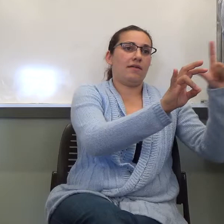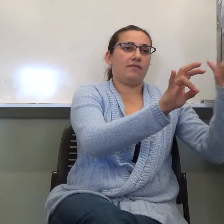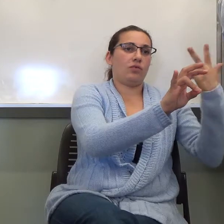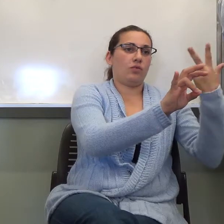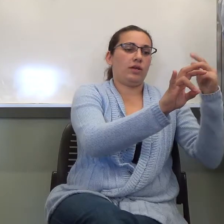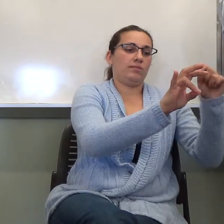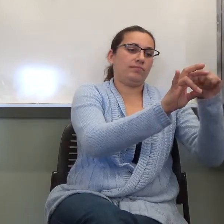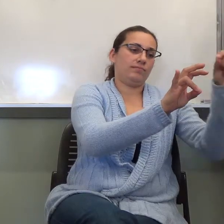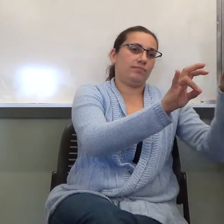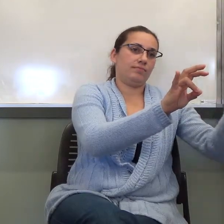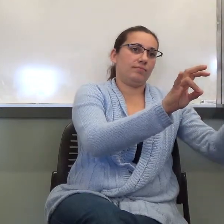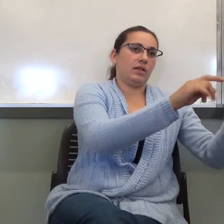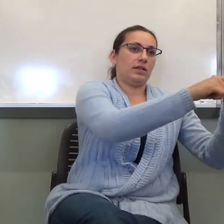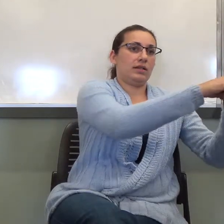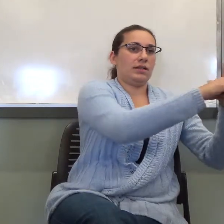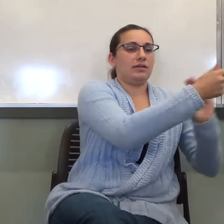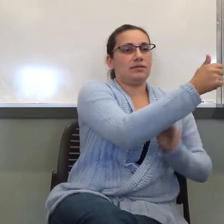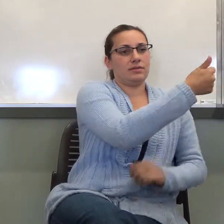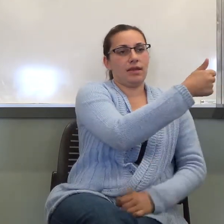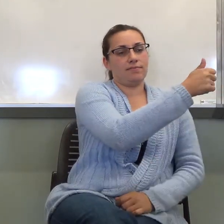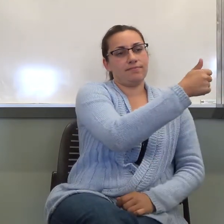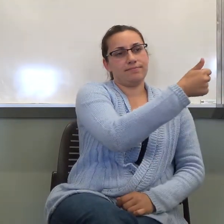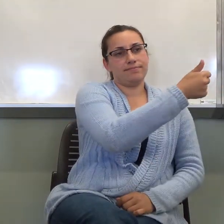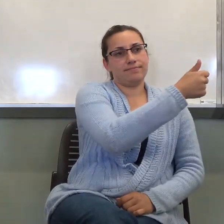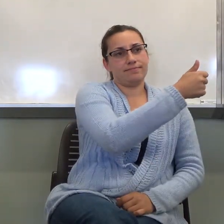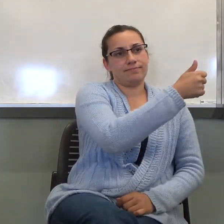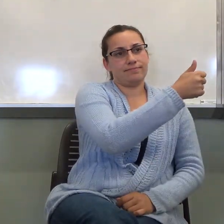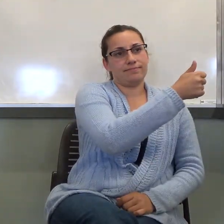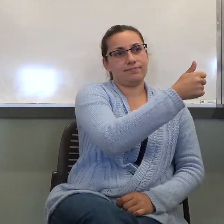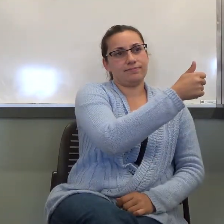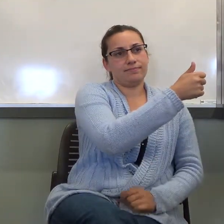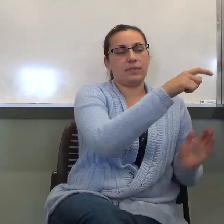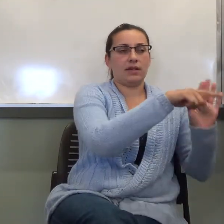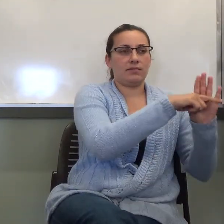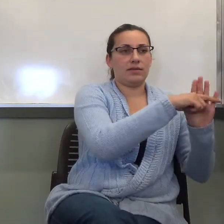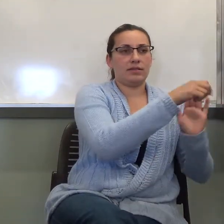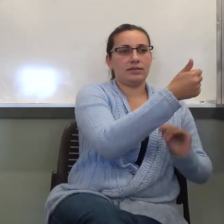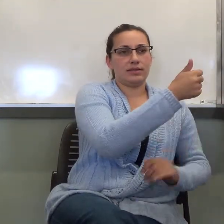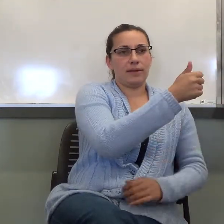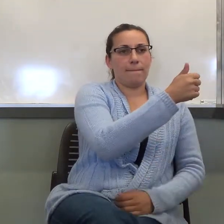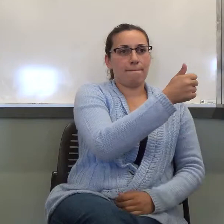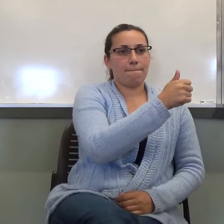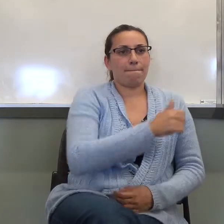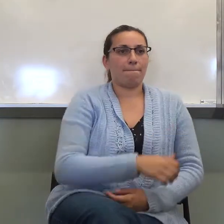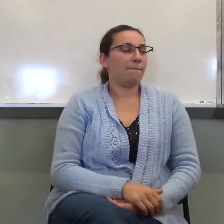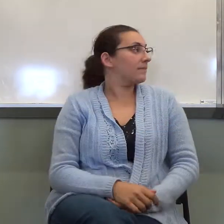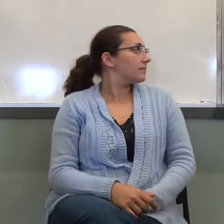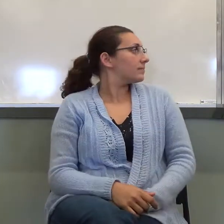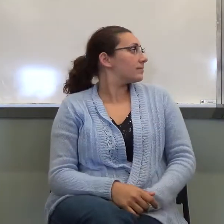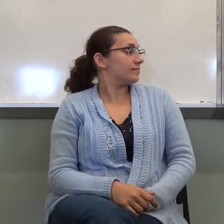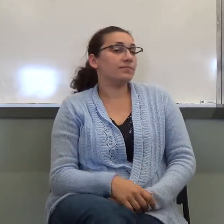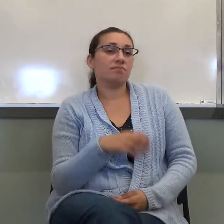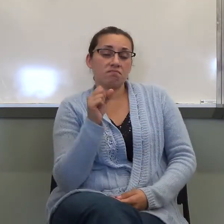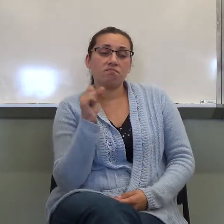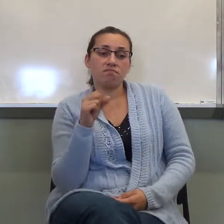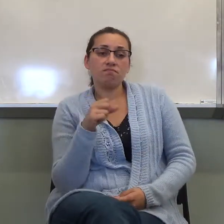that would put me at a minus 10. It's off scale, minus 10. So yes, that works. The hopscotch thing